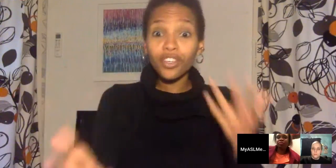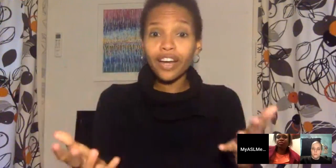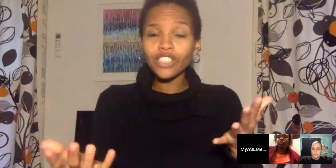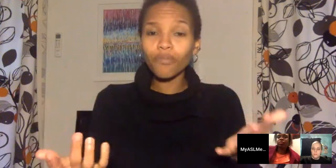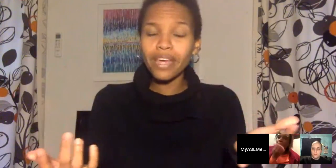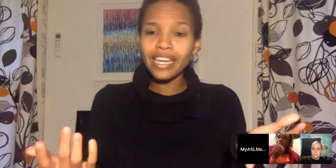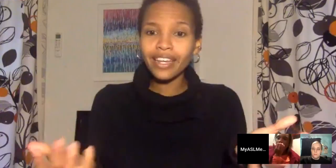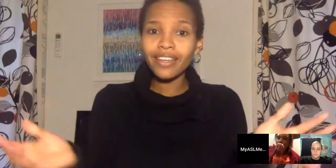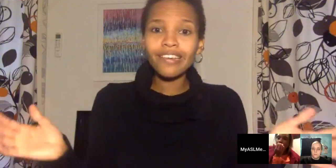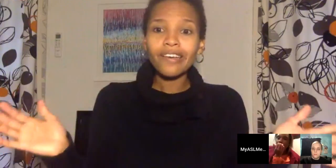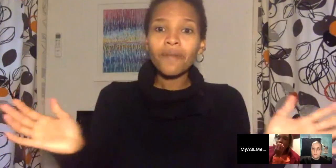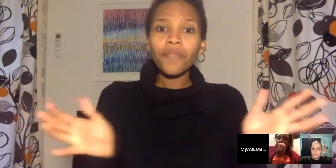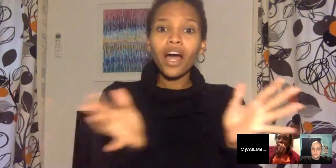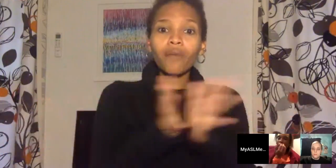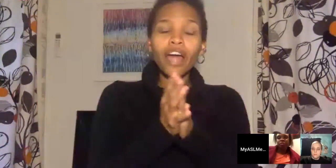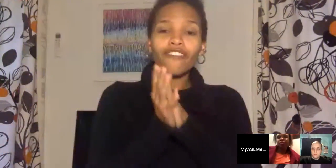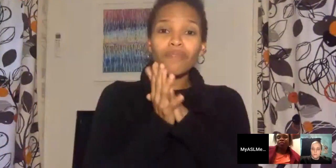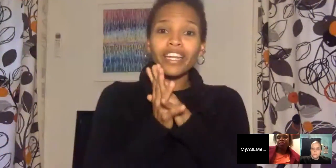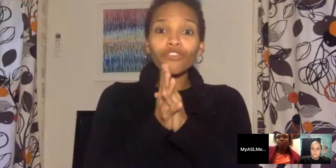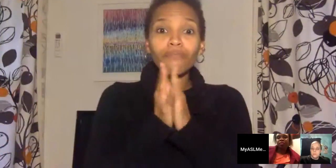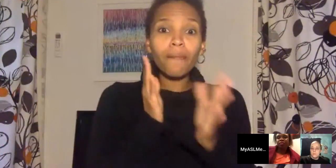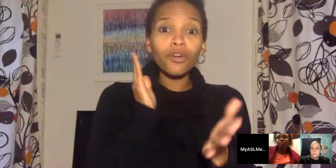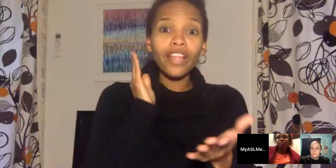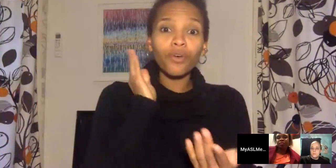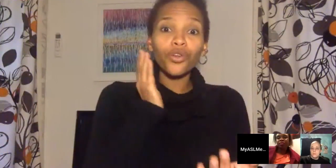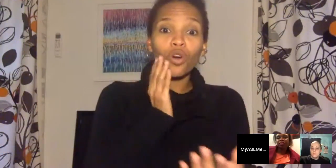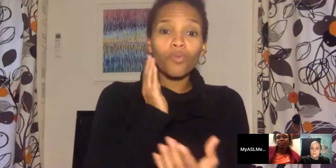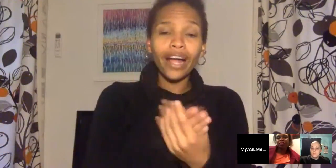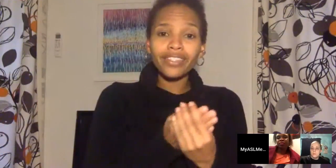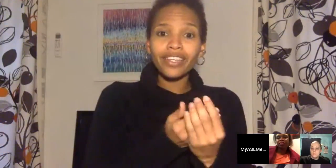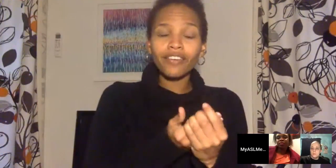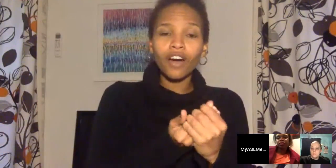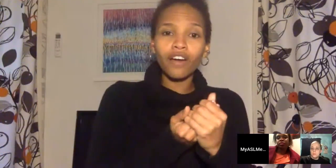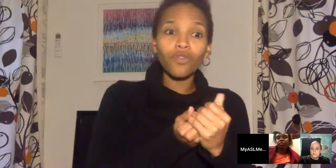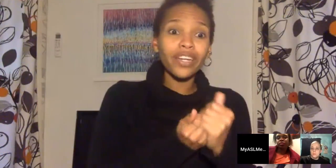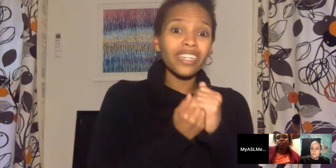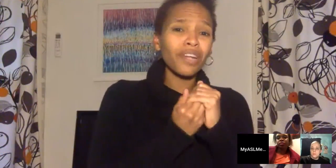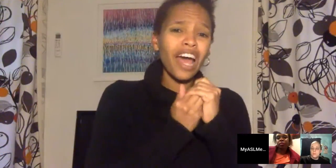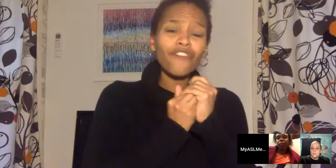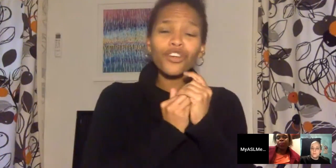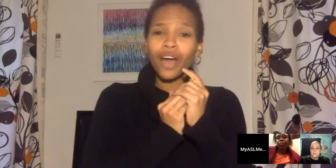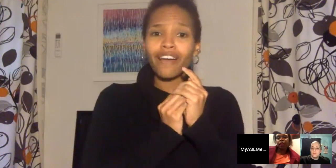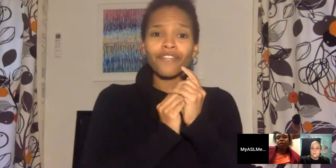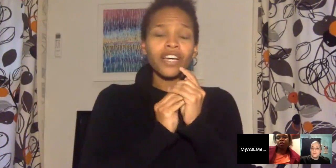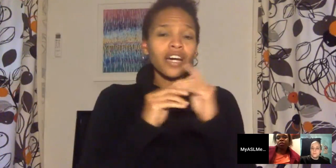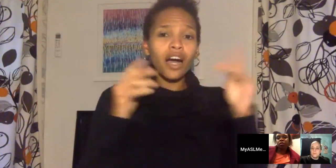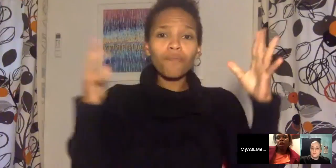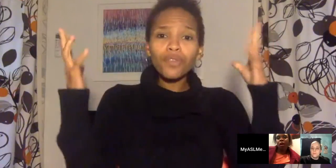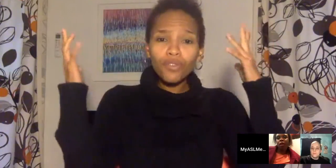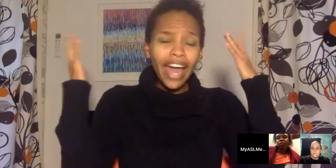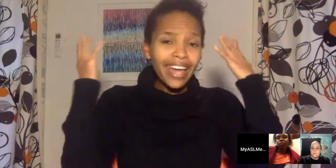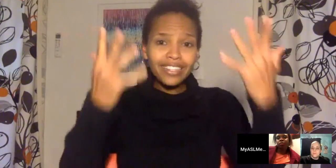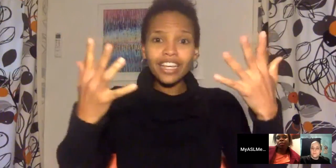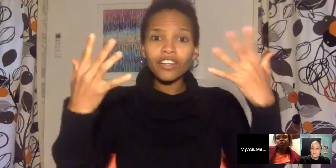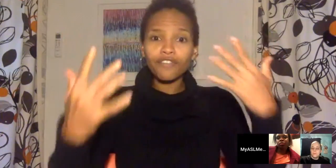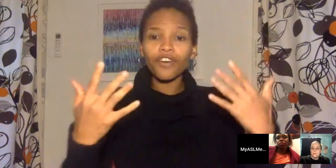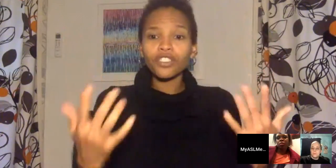guys for making it. Everybody remember that when you are practicing voicing, whenever you have ASL in front of you,